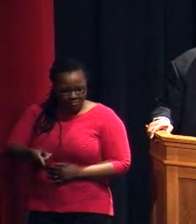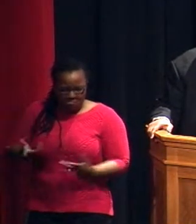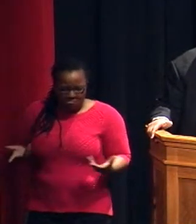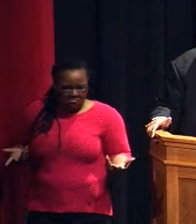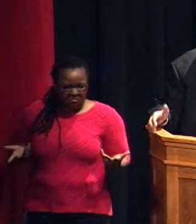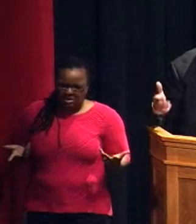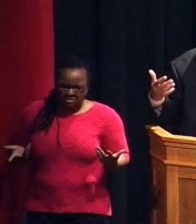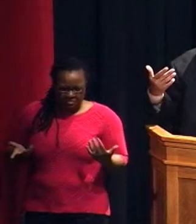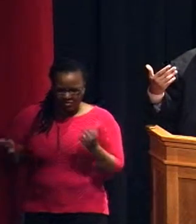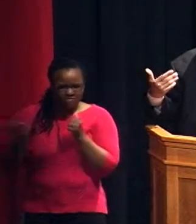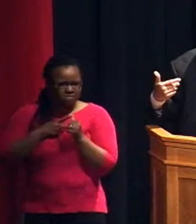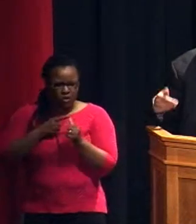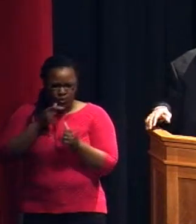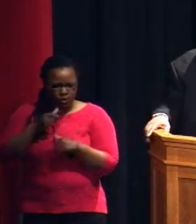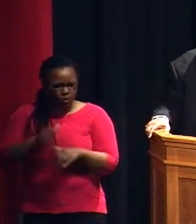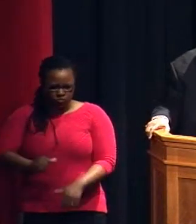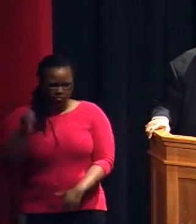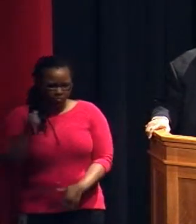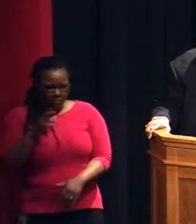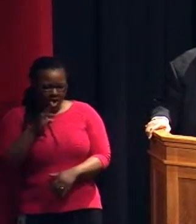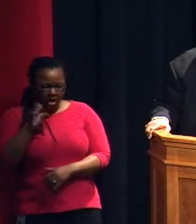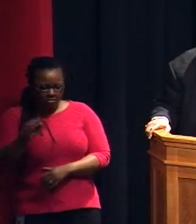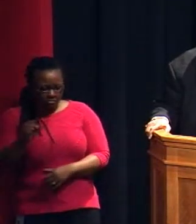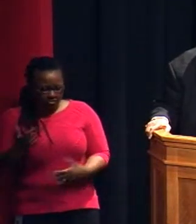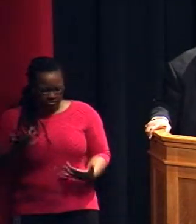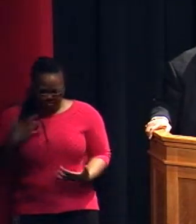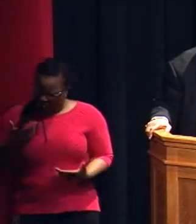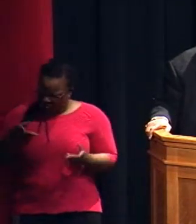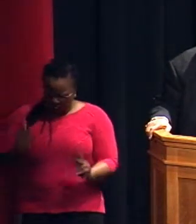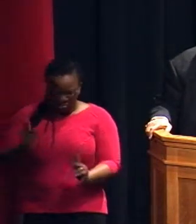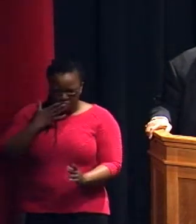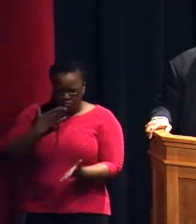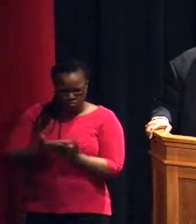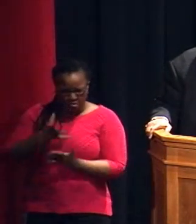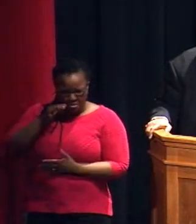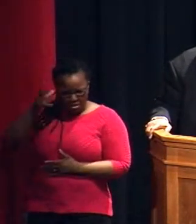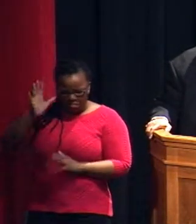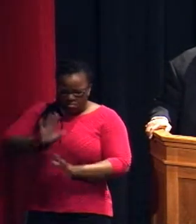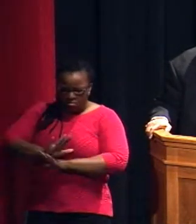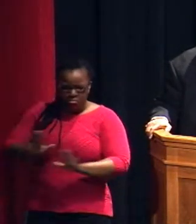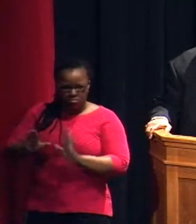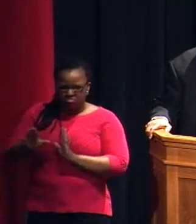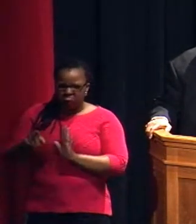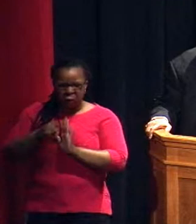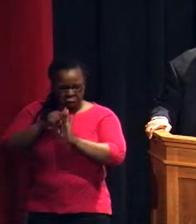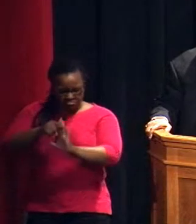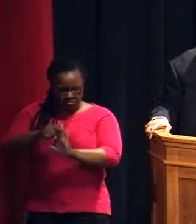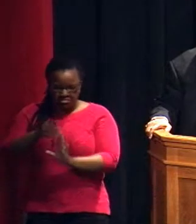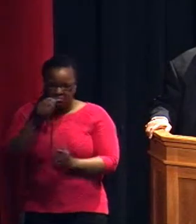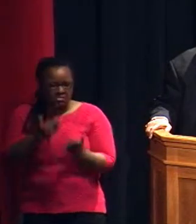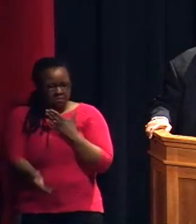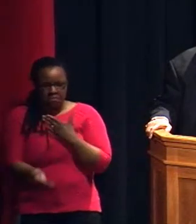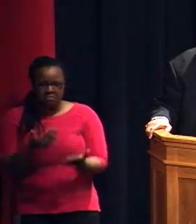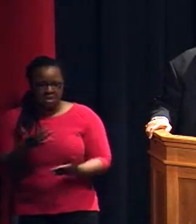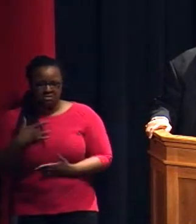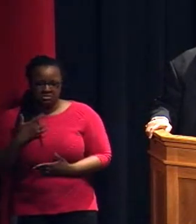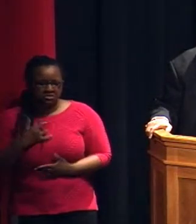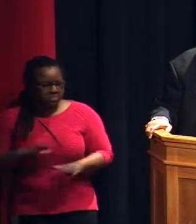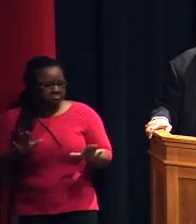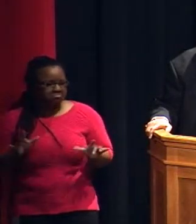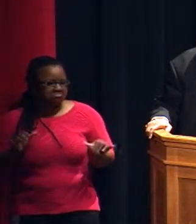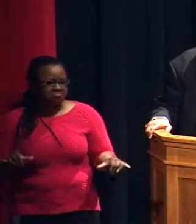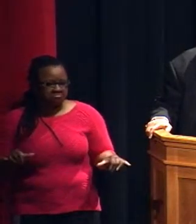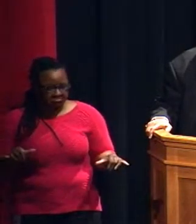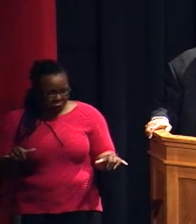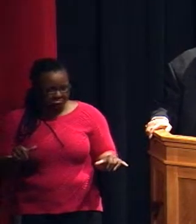up the steps of EC Glass High School, and as she described, we really didn't see until later in the